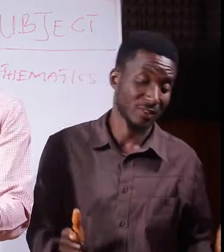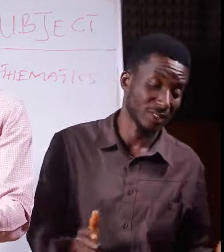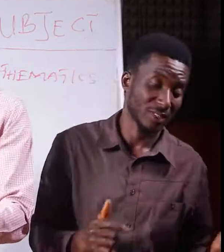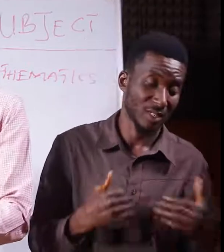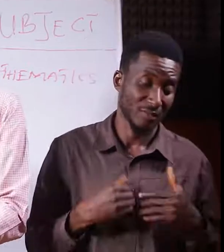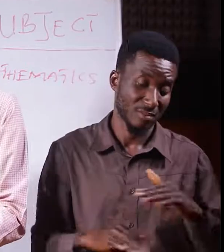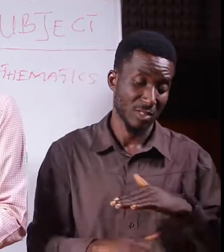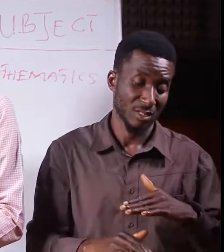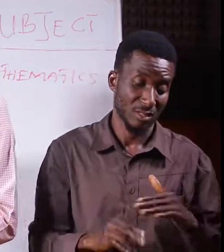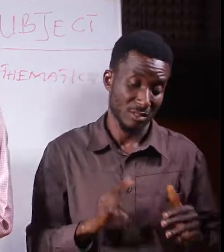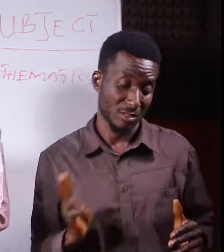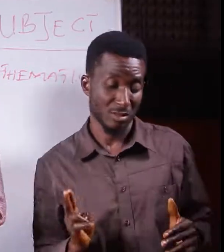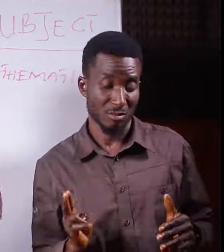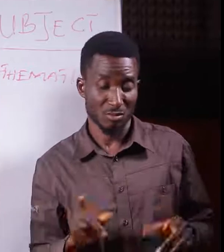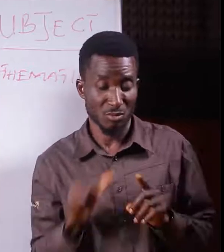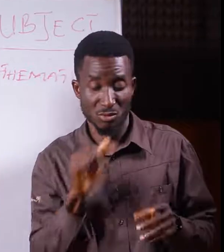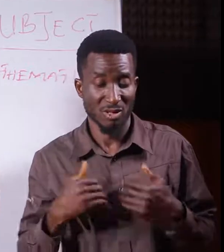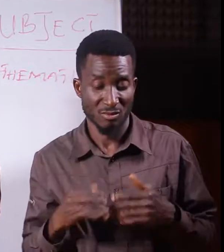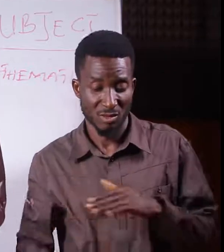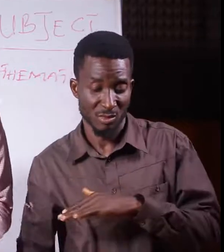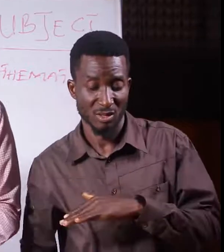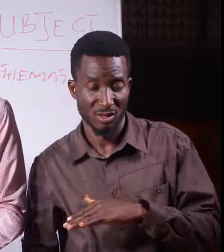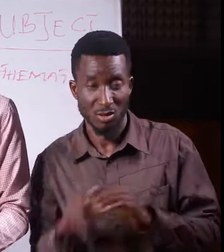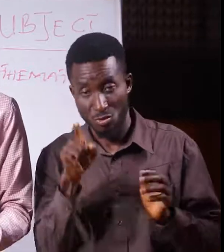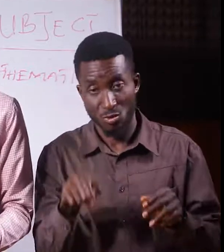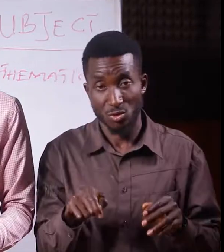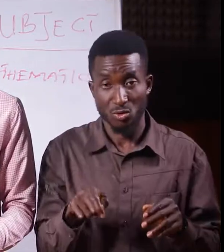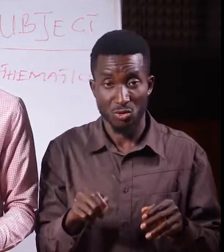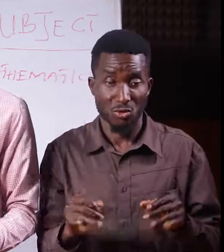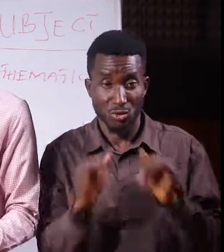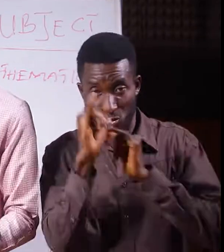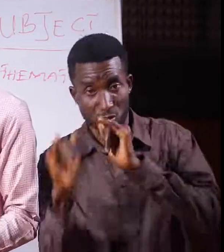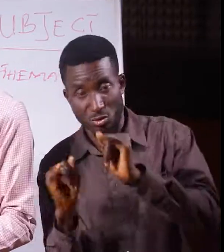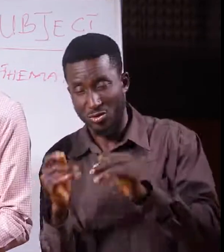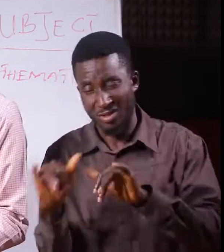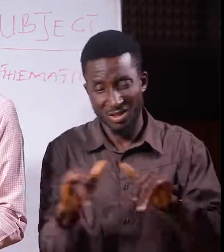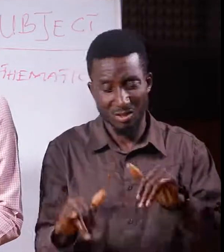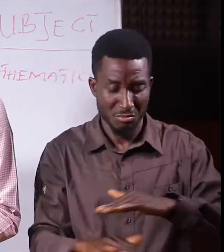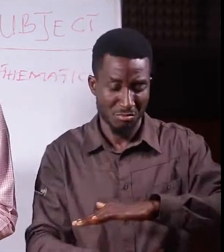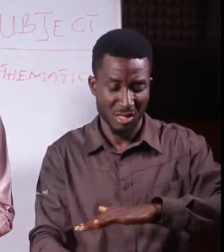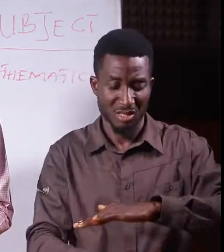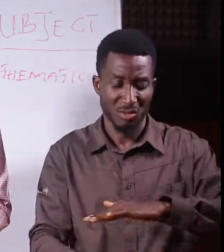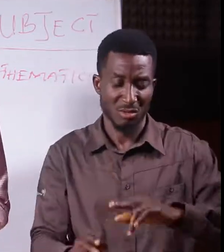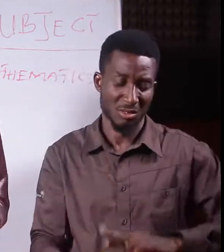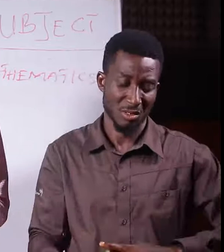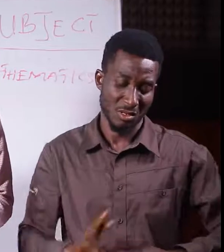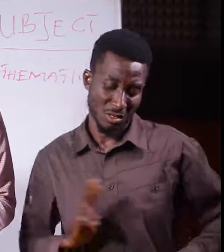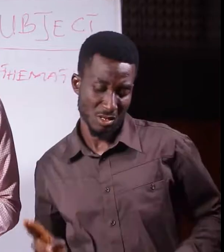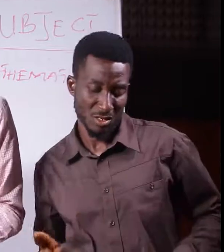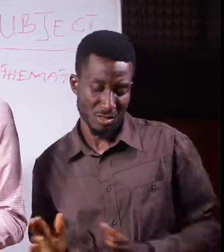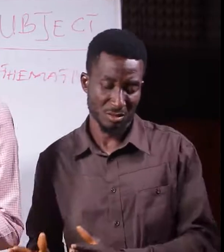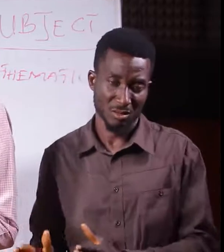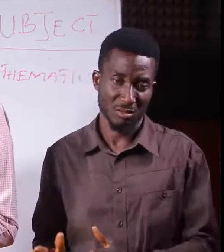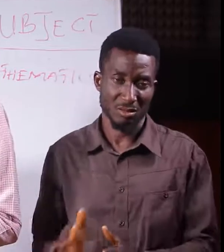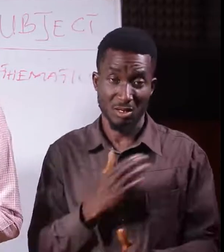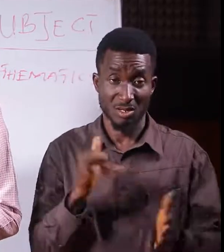the base, but the right-hand side does not have the base. So you must introduce the same base on the right-hand side.